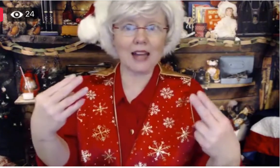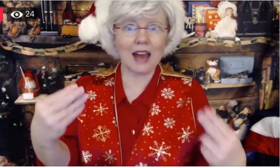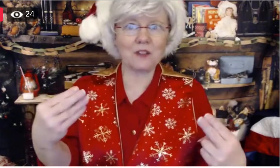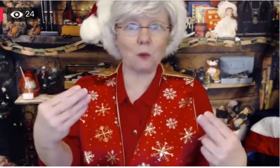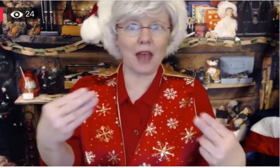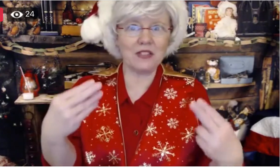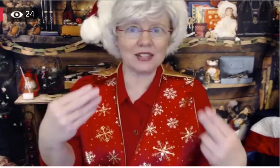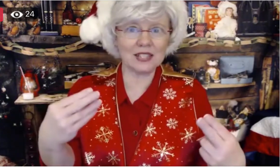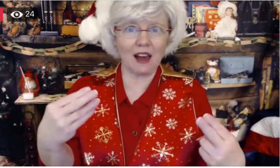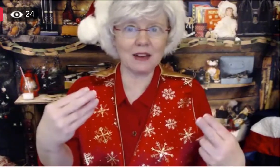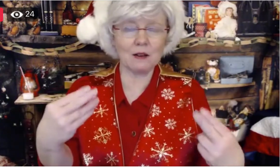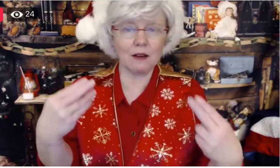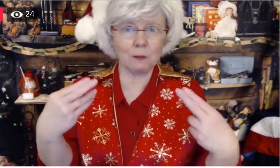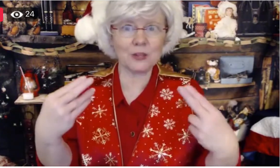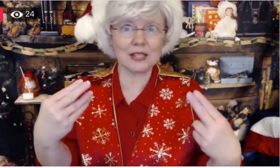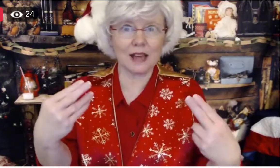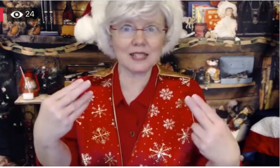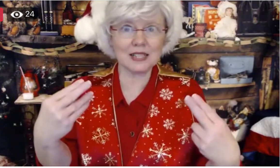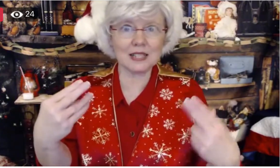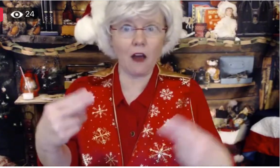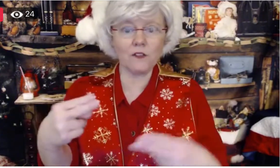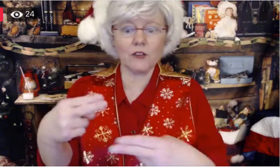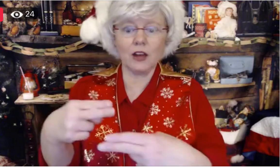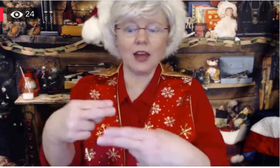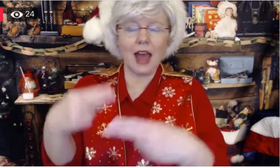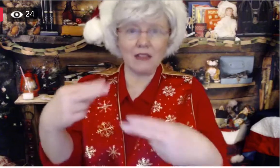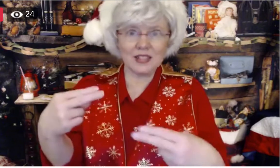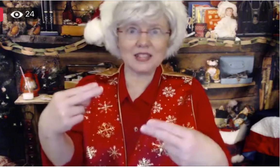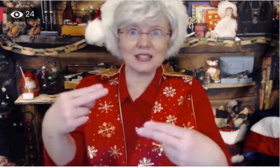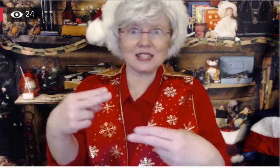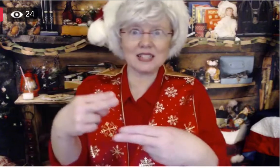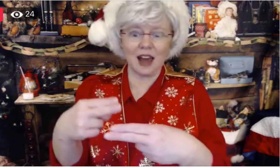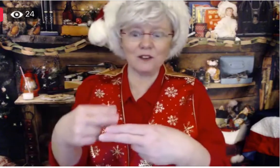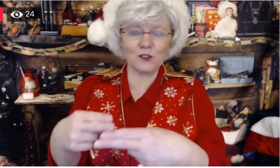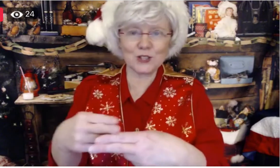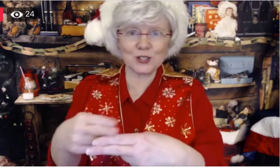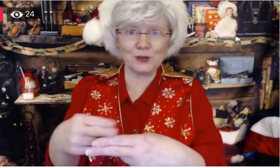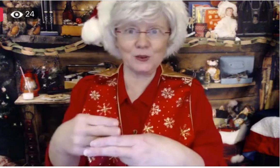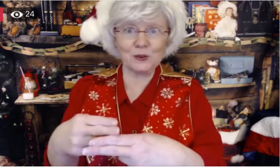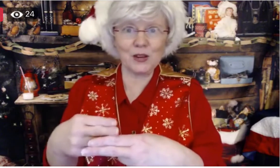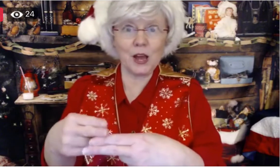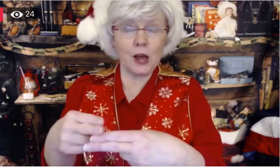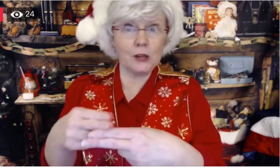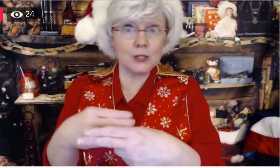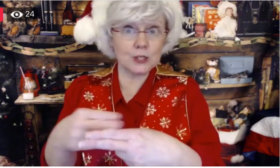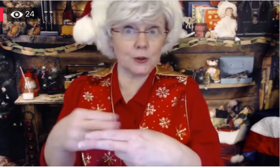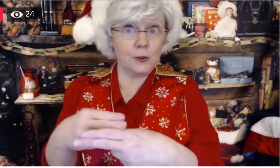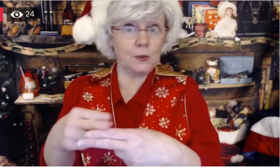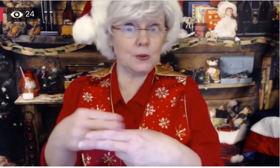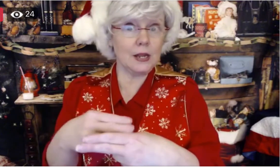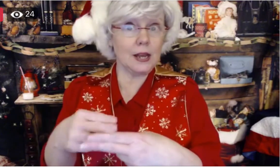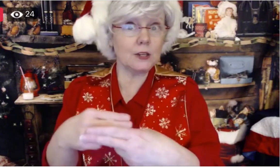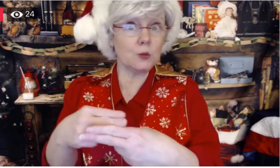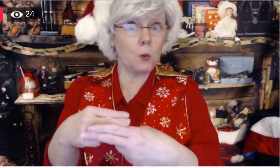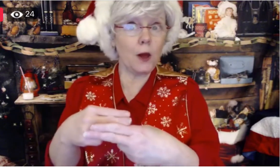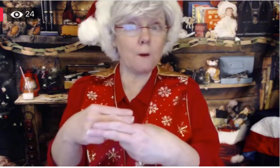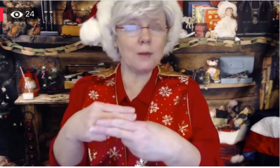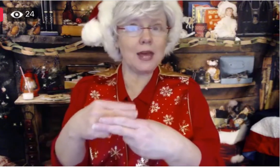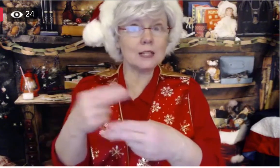like the way this sign presents itself. And this is the sign for soon. Soon it will be. So